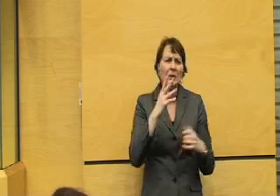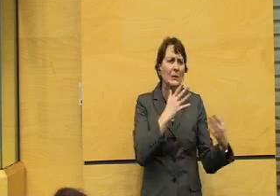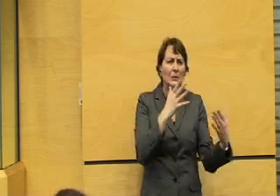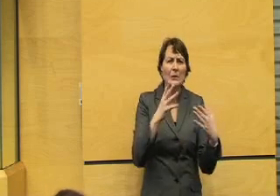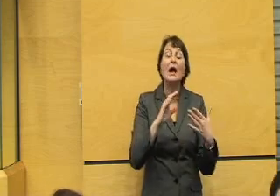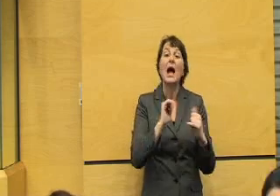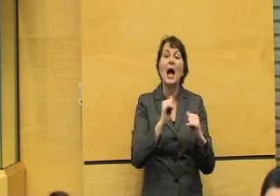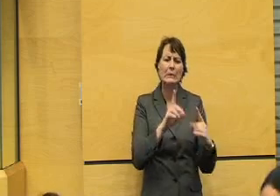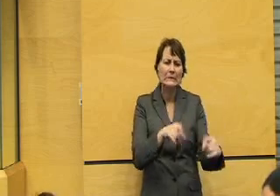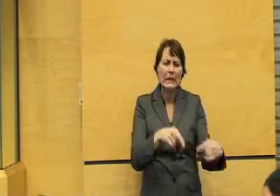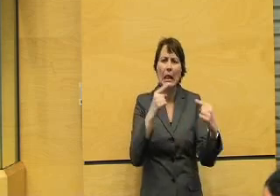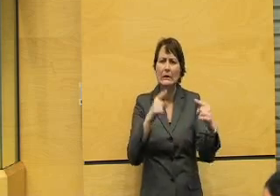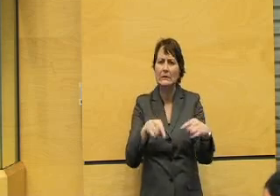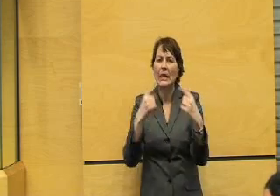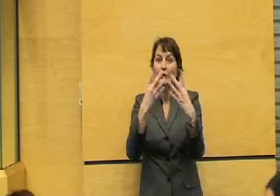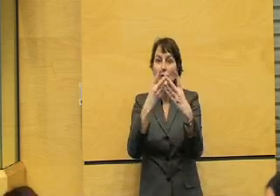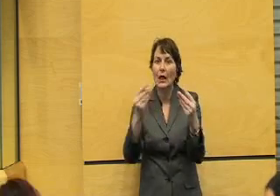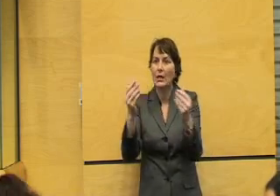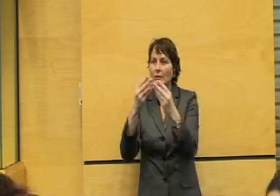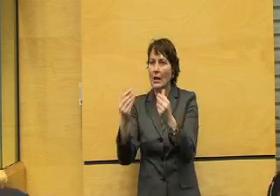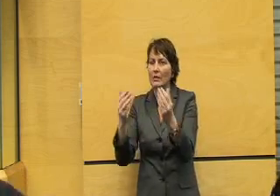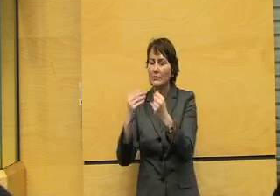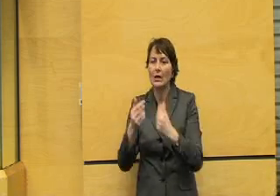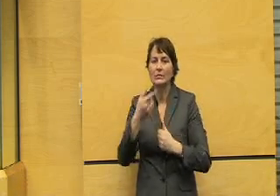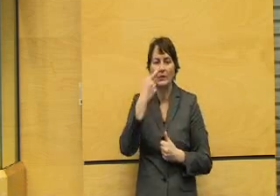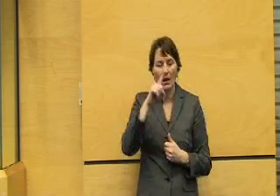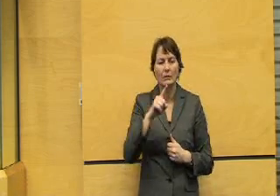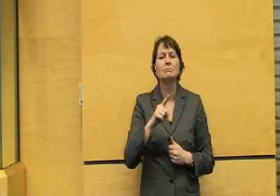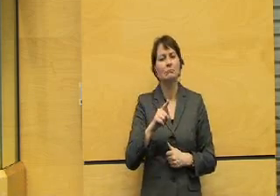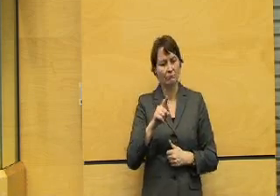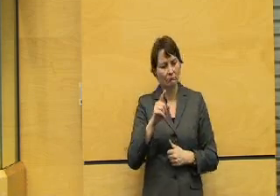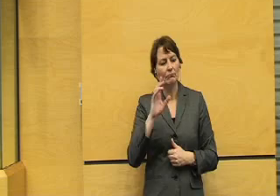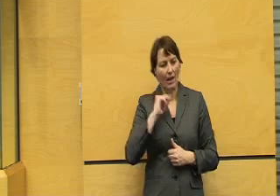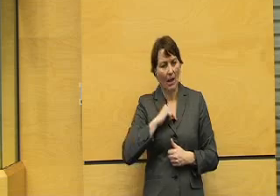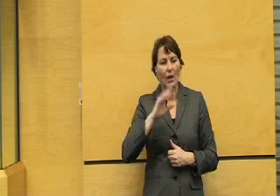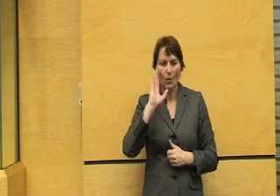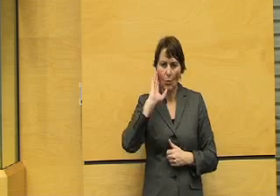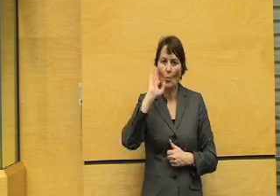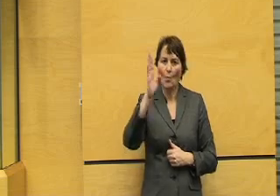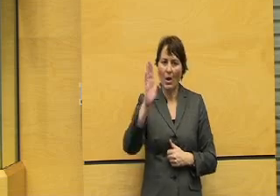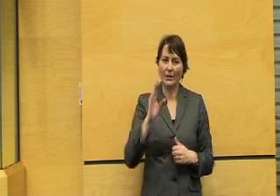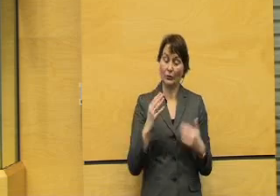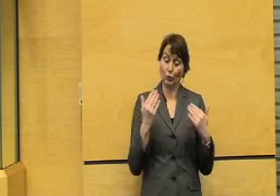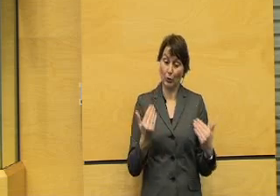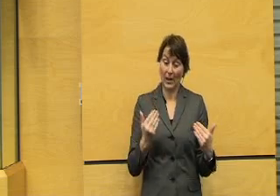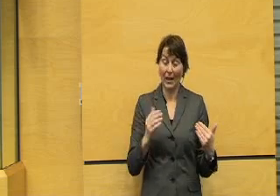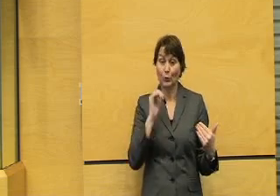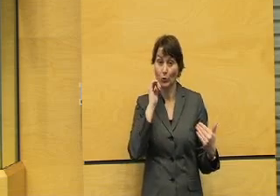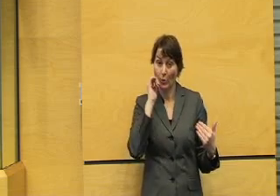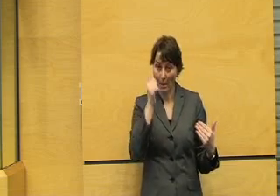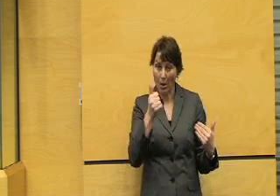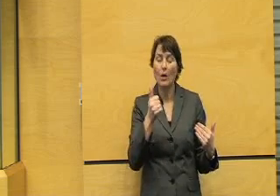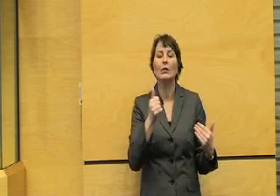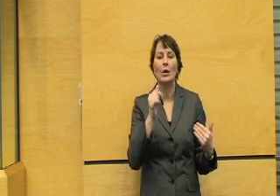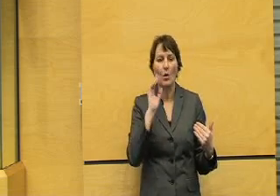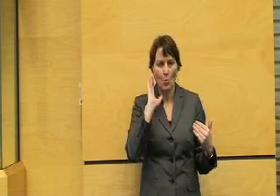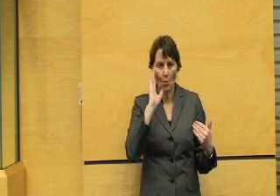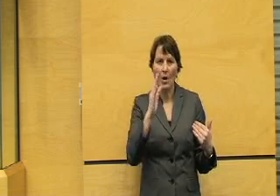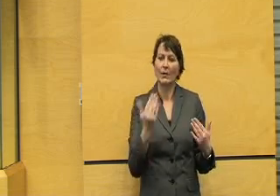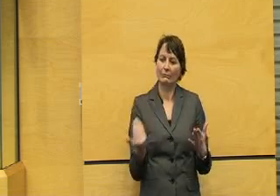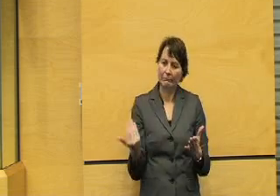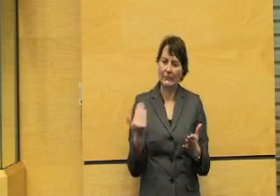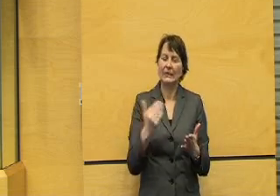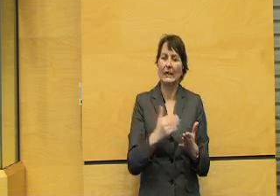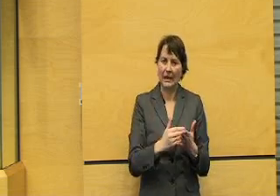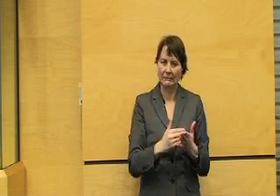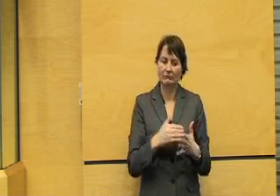the remaining challenges in Thailand. I am certain that the dialogue today and tomorrow will continue to